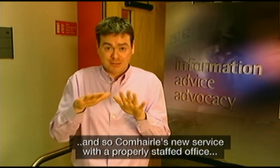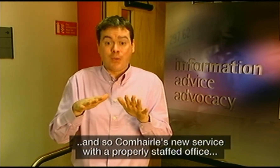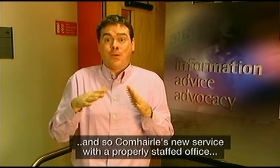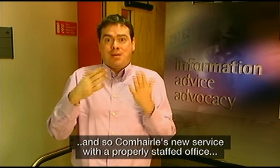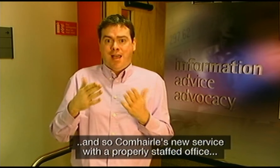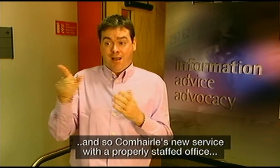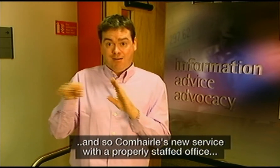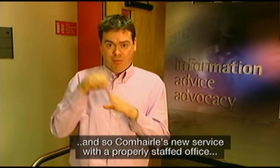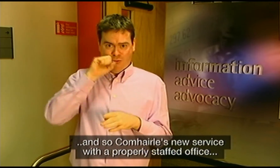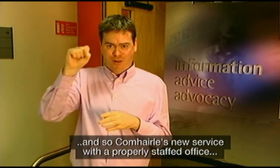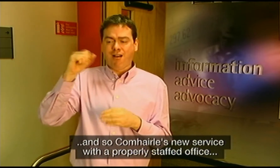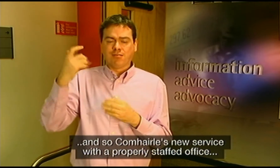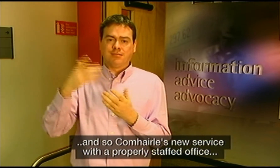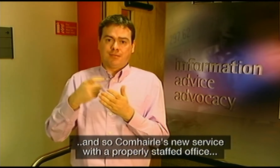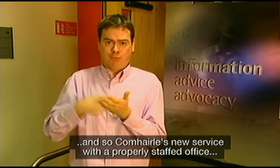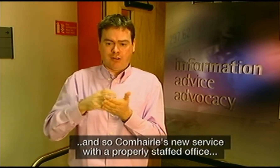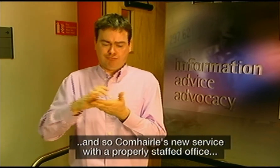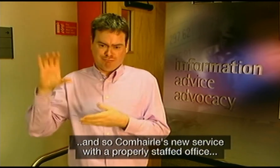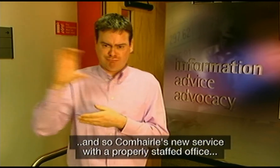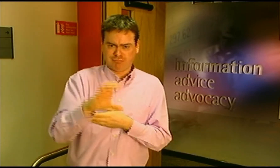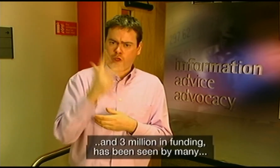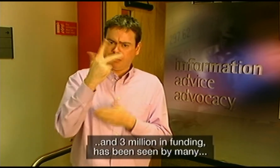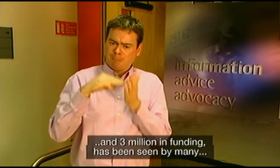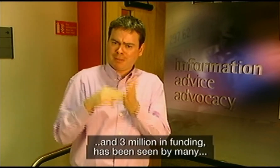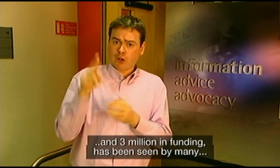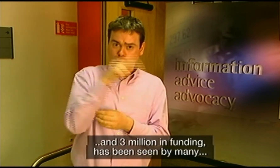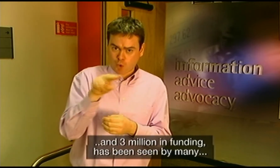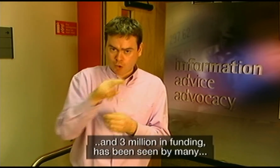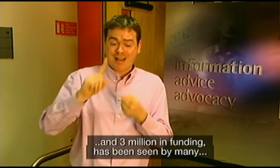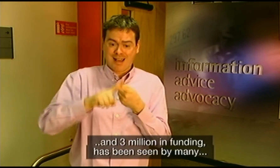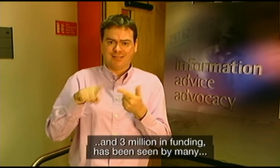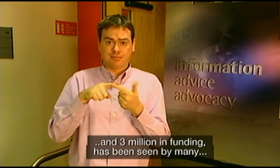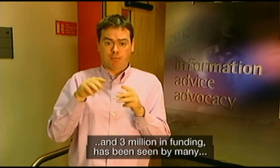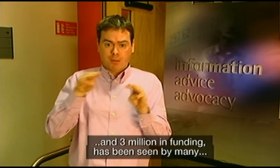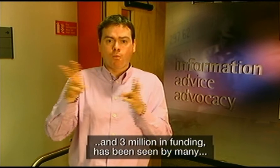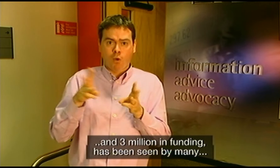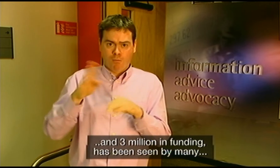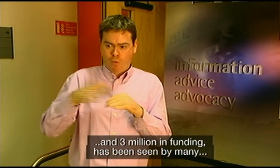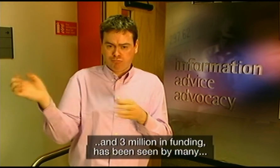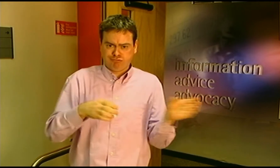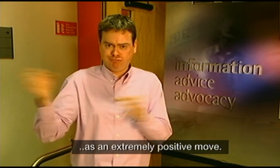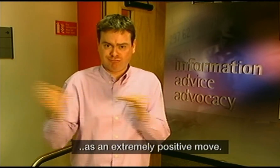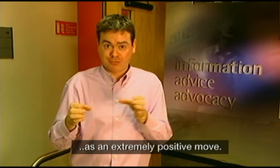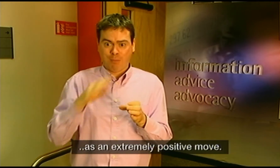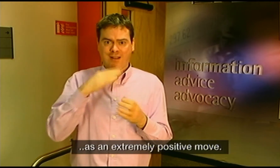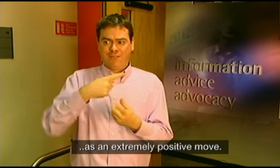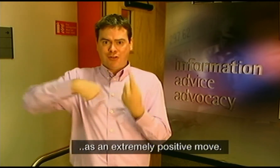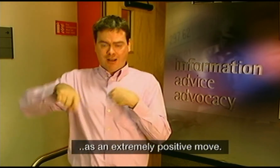new service, with a properly staffed office and 3 million in funding, has been seen by many of us as an extremely positive